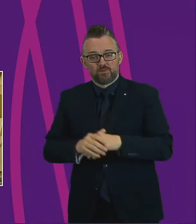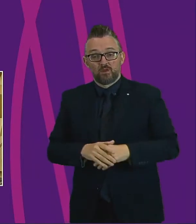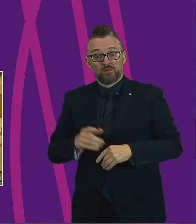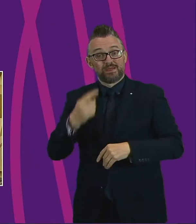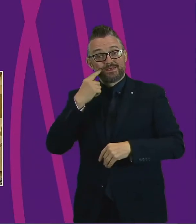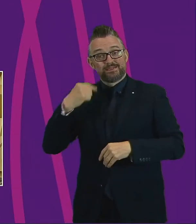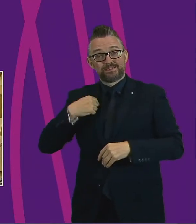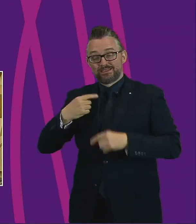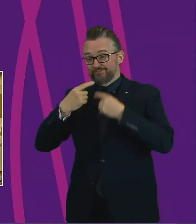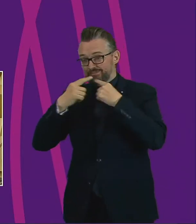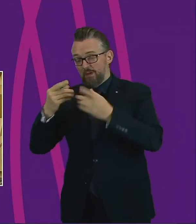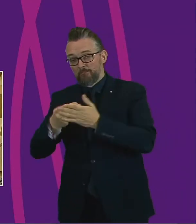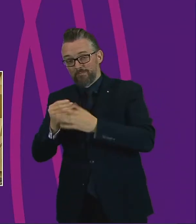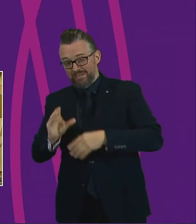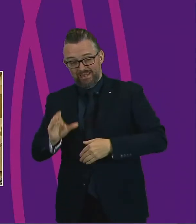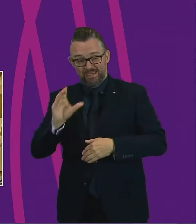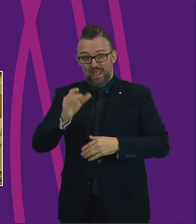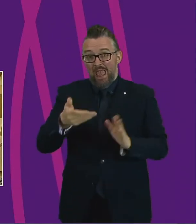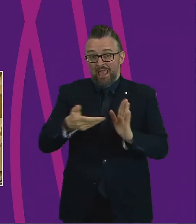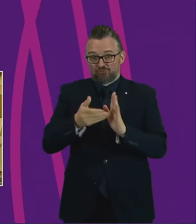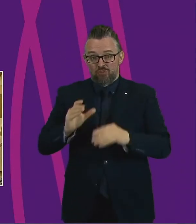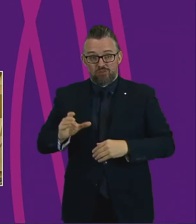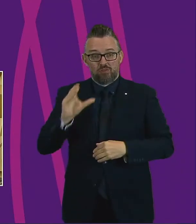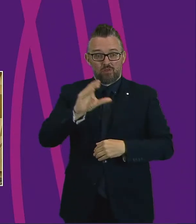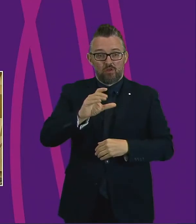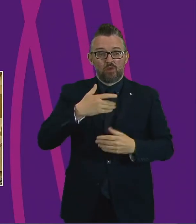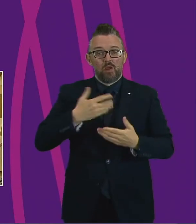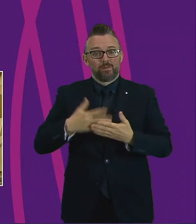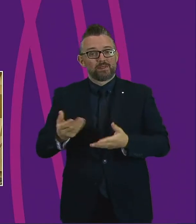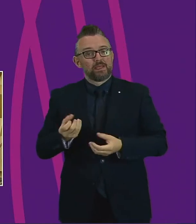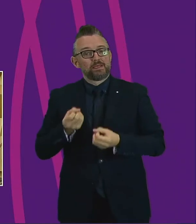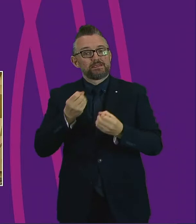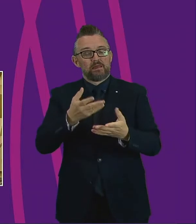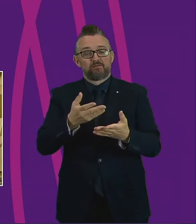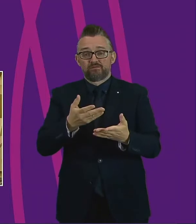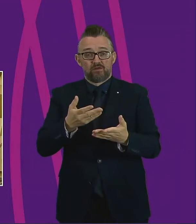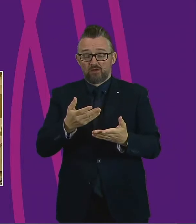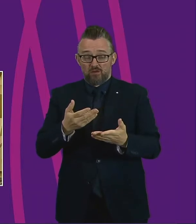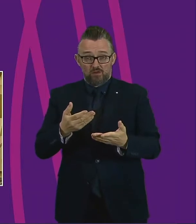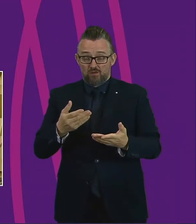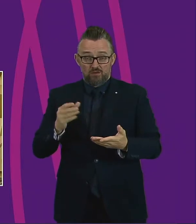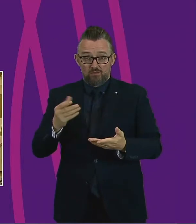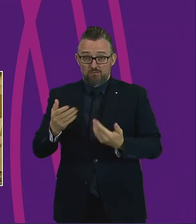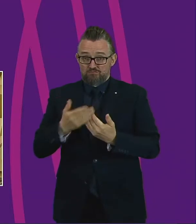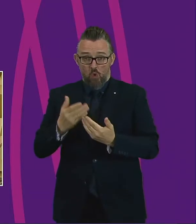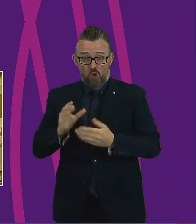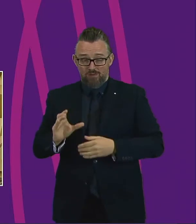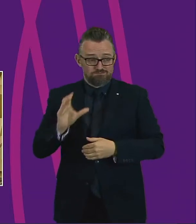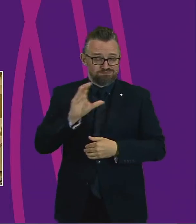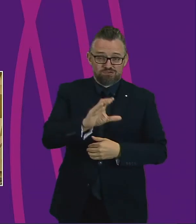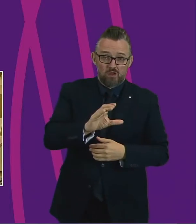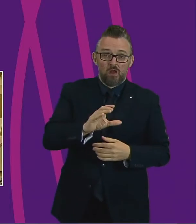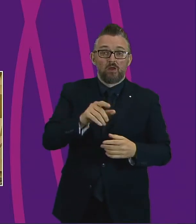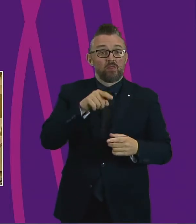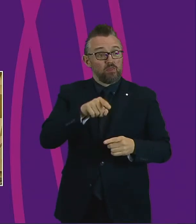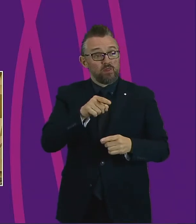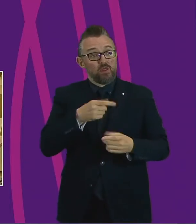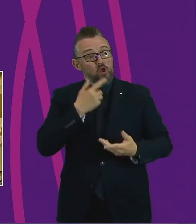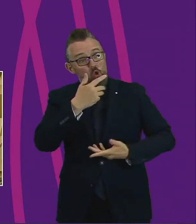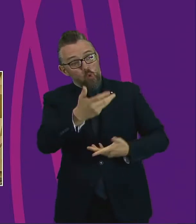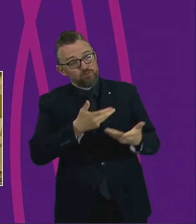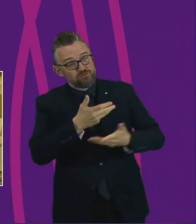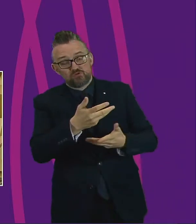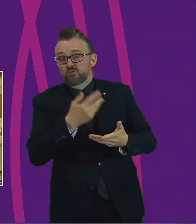announced yesterday, additional to local authorities. We've provided local authorities with substantial additional resources so far, and those conversations will